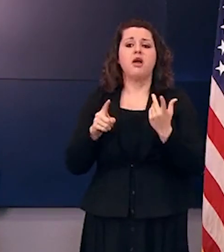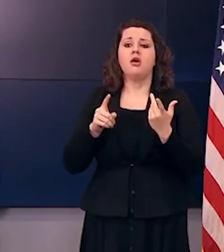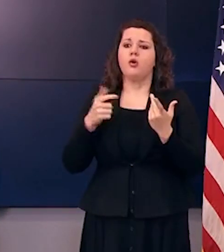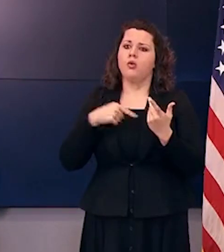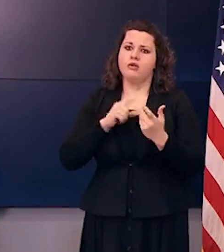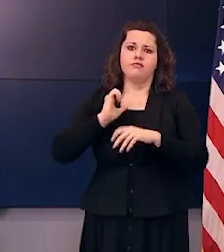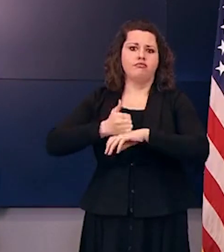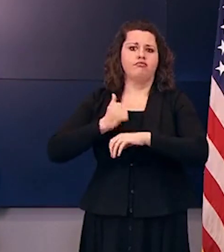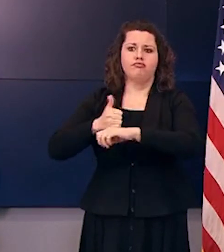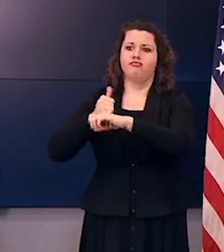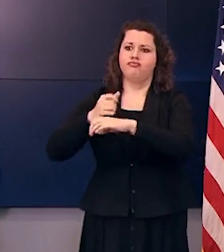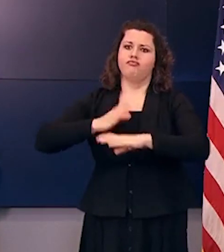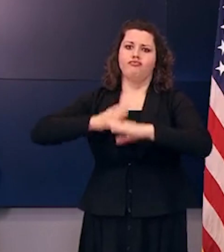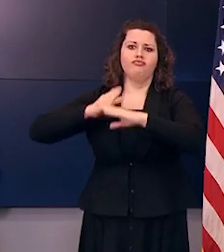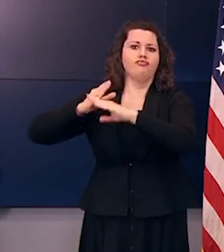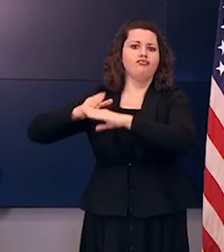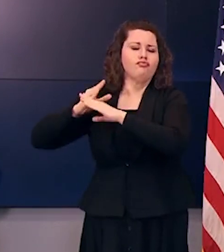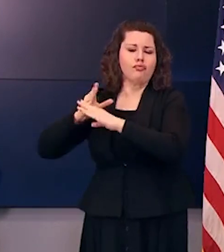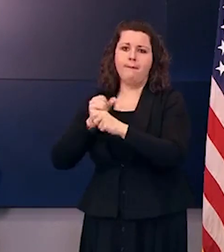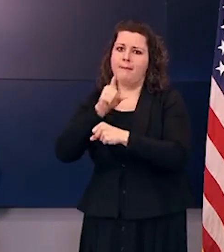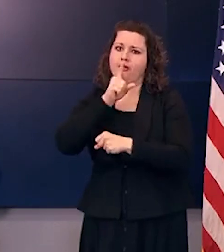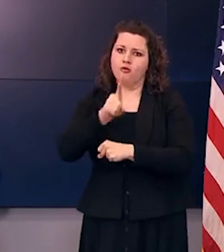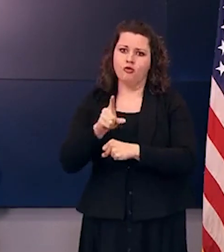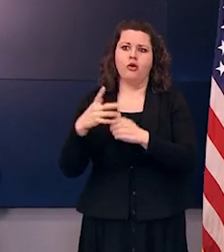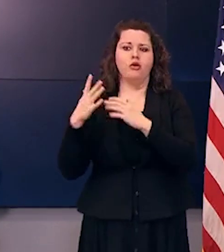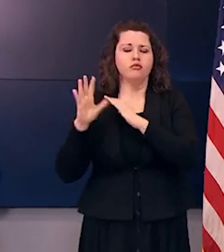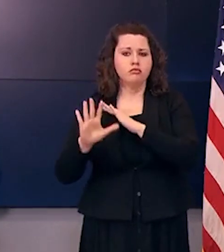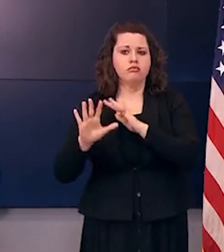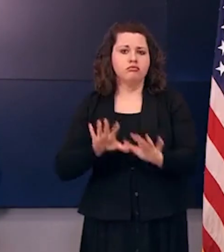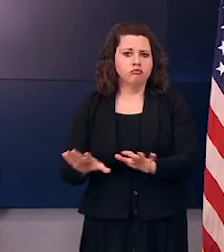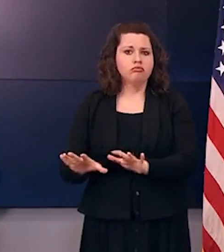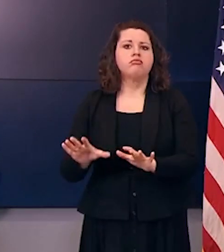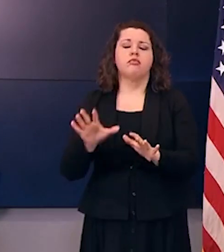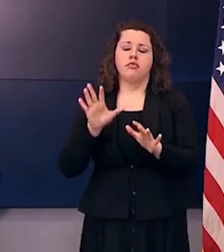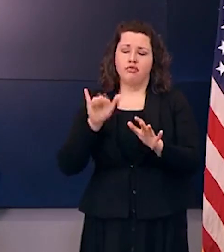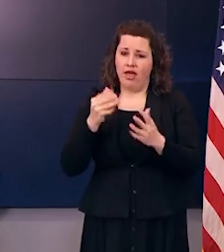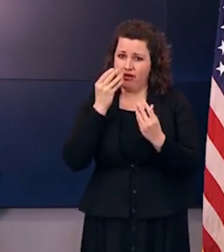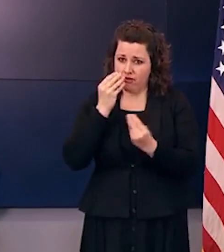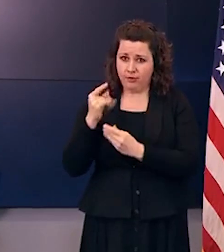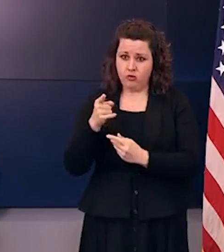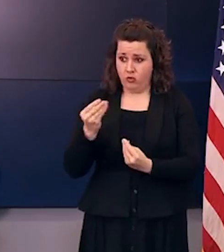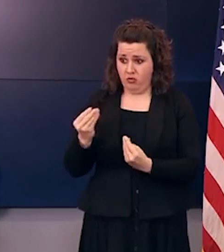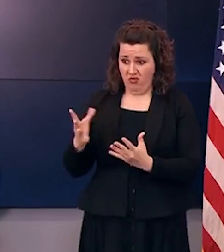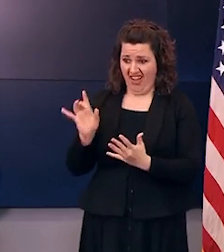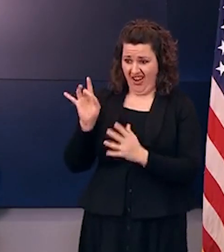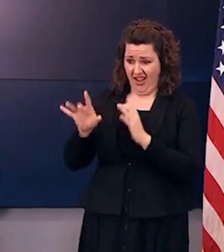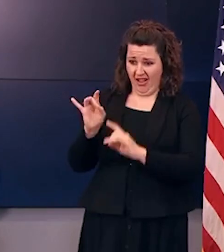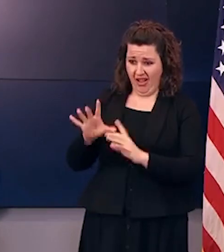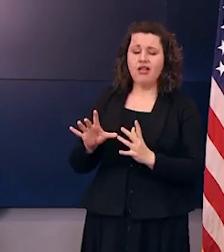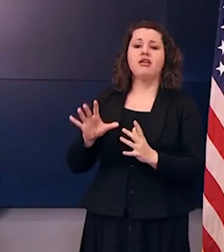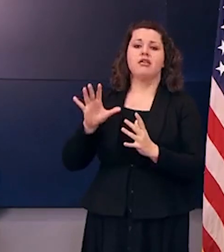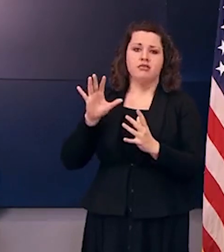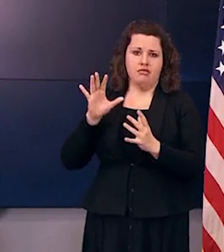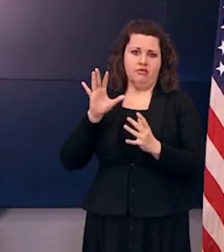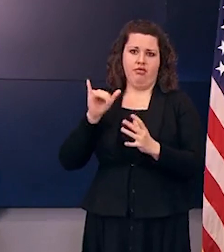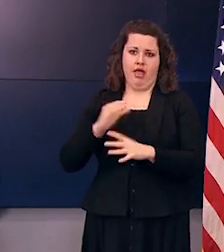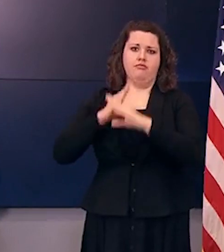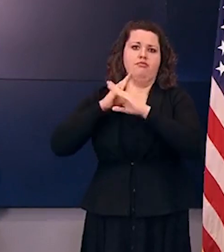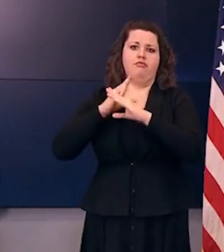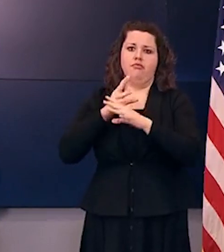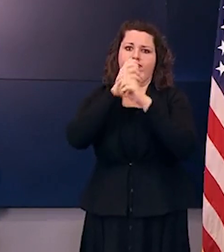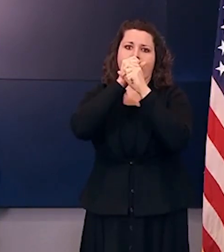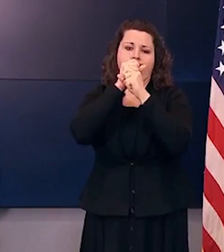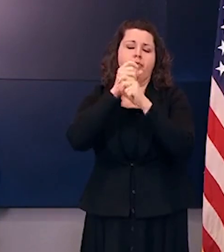protective measures in place to ensure Iowans that the information that they're providing is protected and will not be